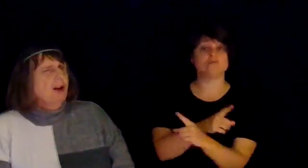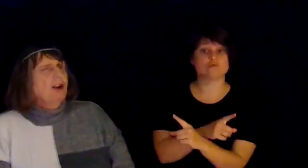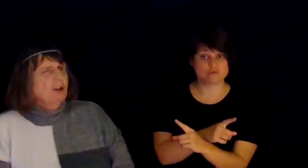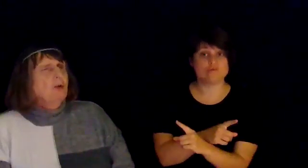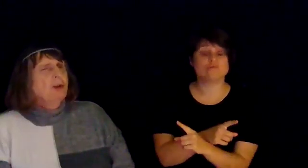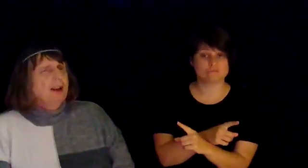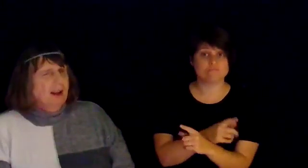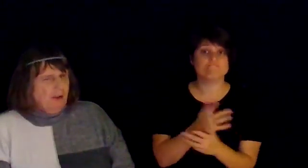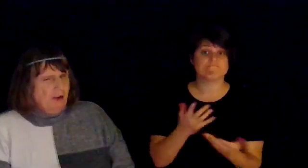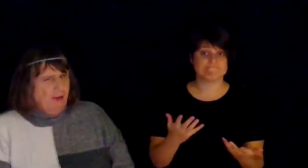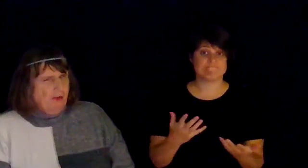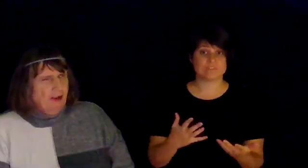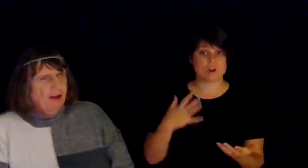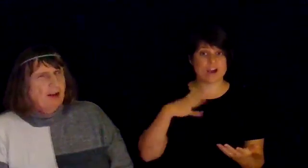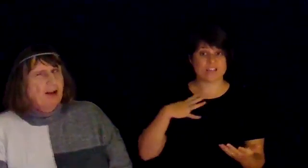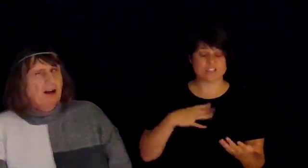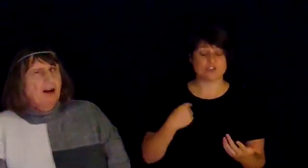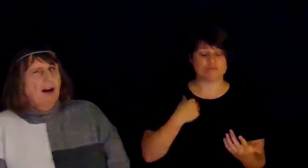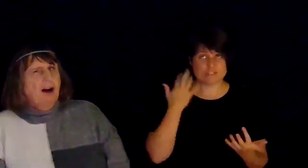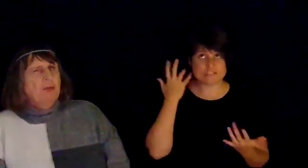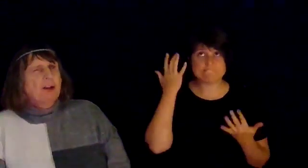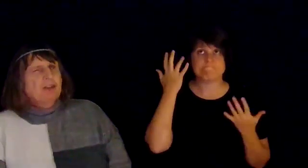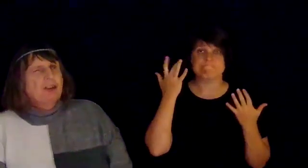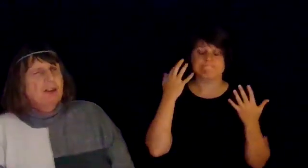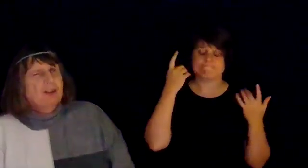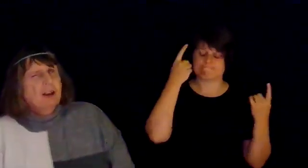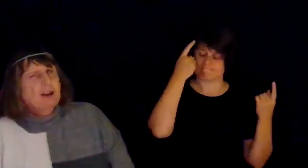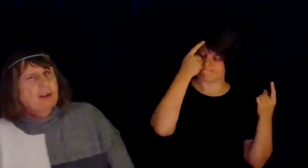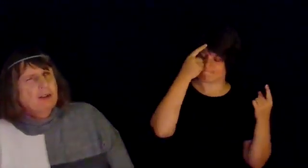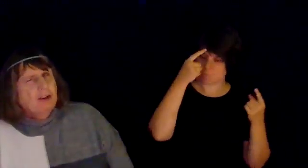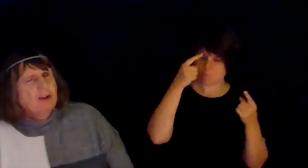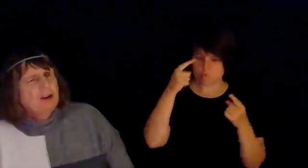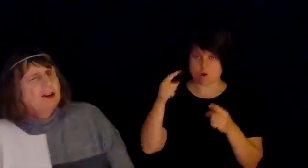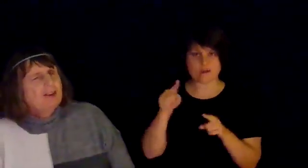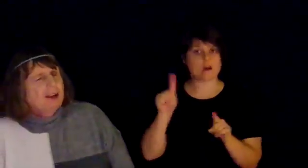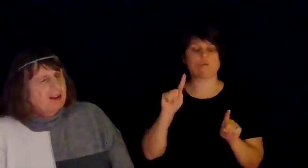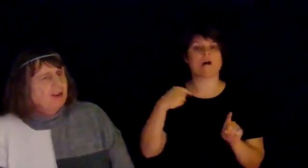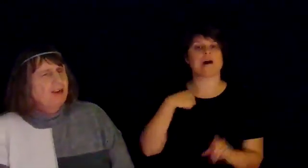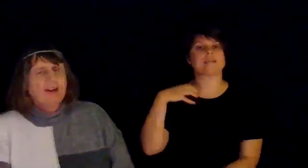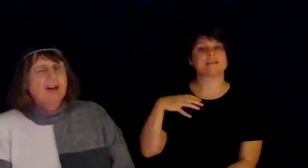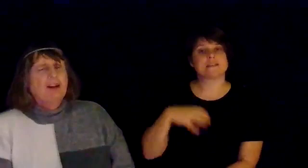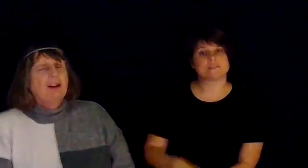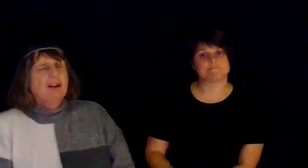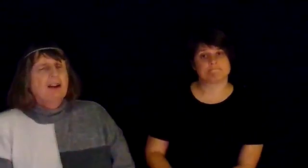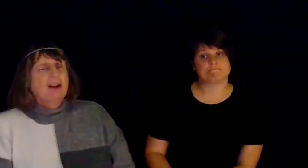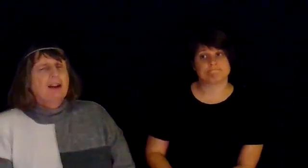certainly took a lot of working out. I must tell you that